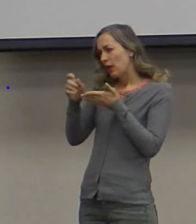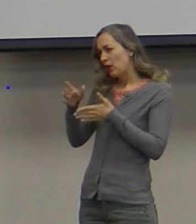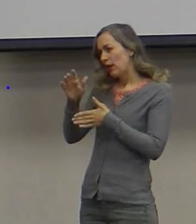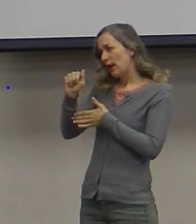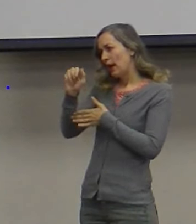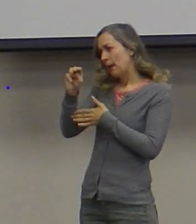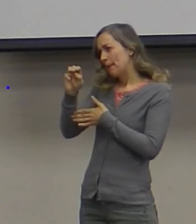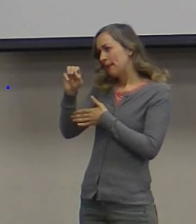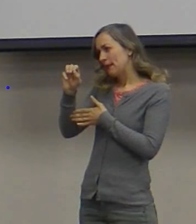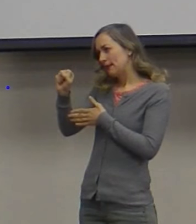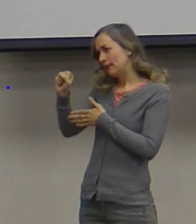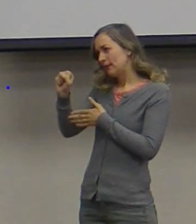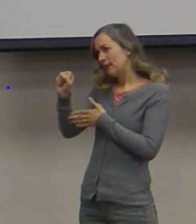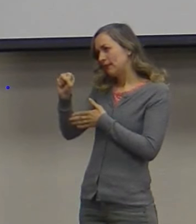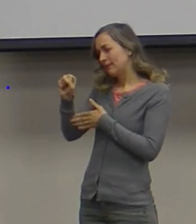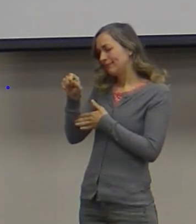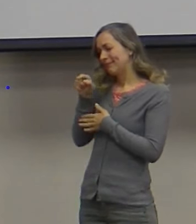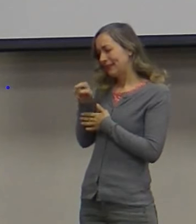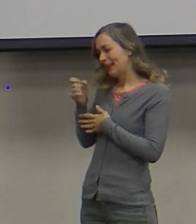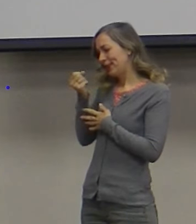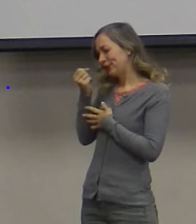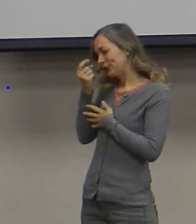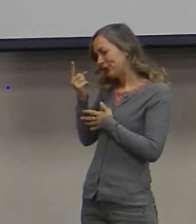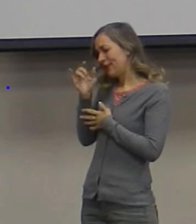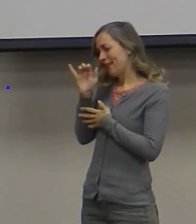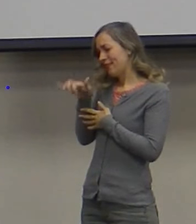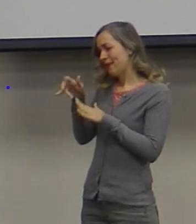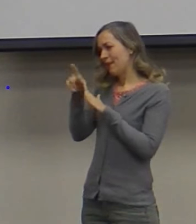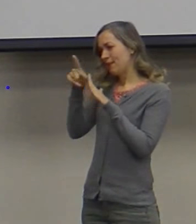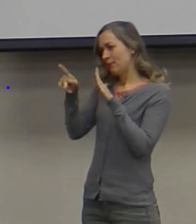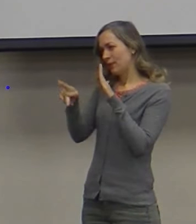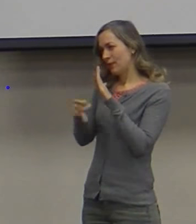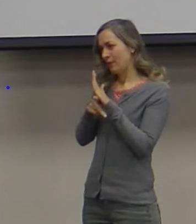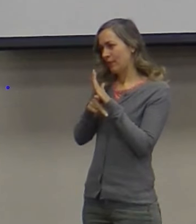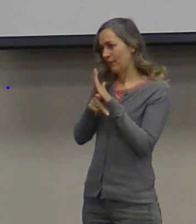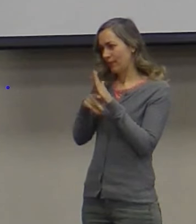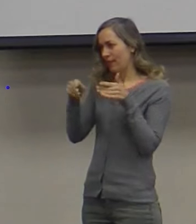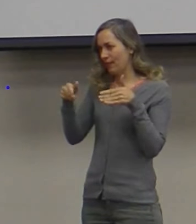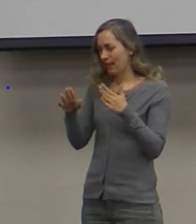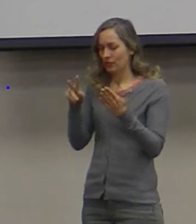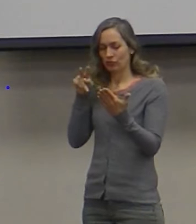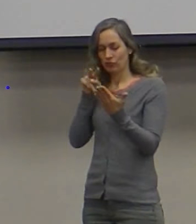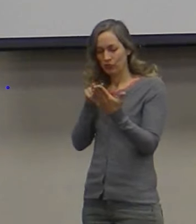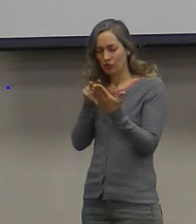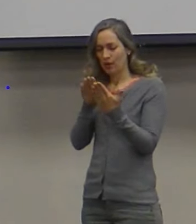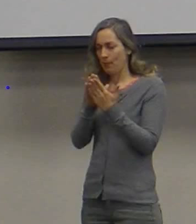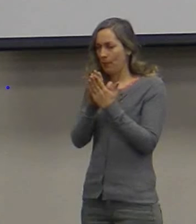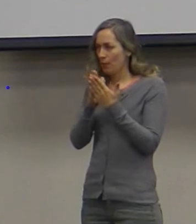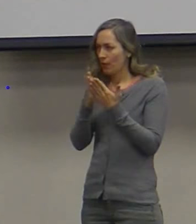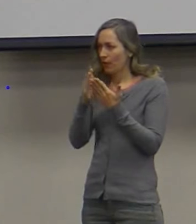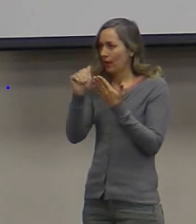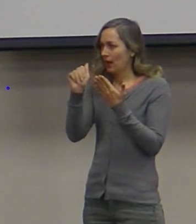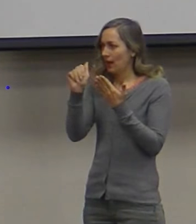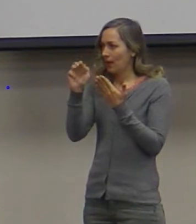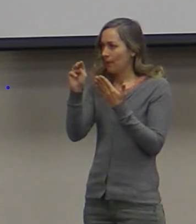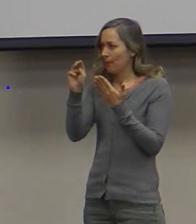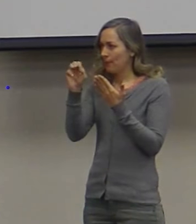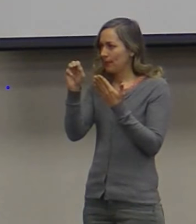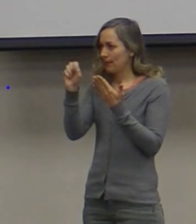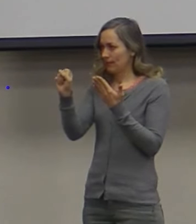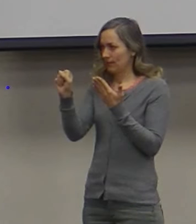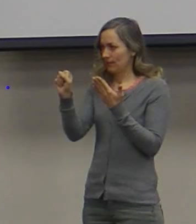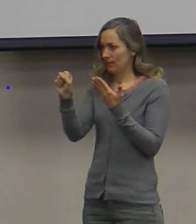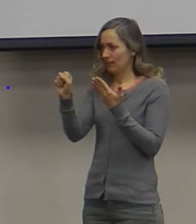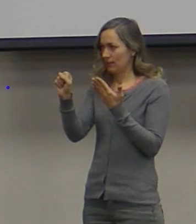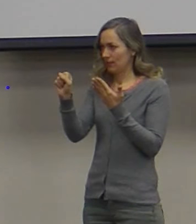he understood the principle. And I want to invite your attention to the book of Amos. And Amos has